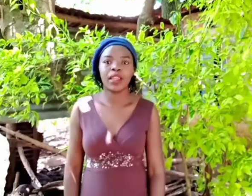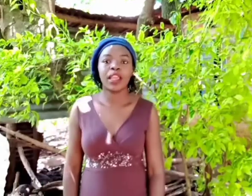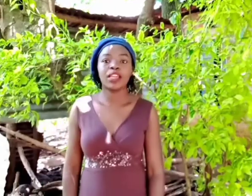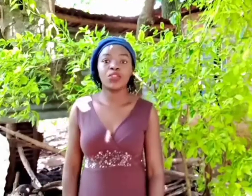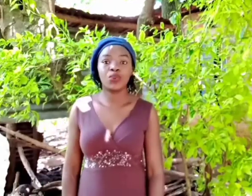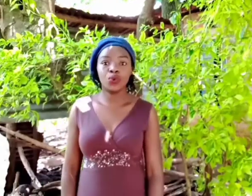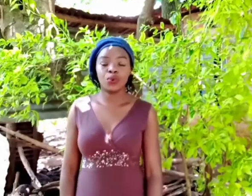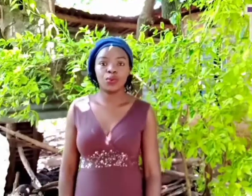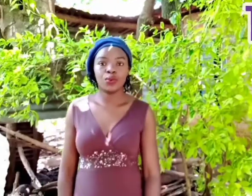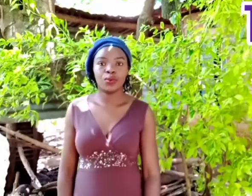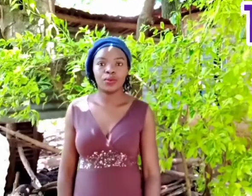To.